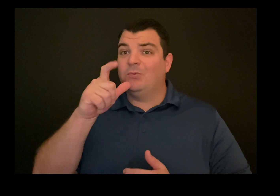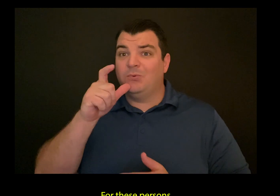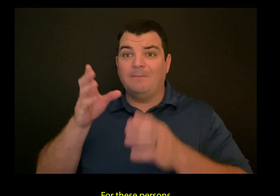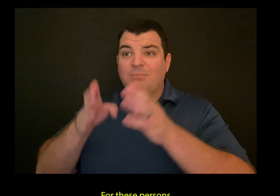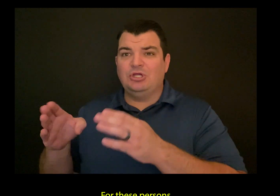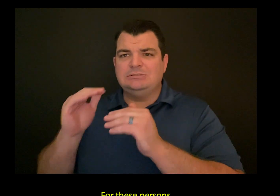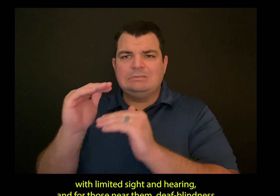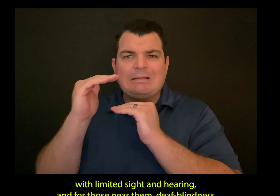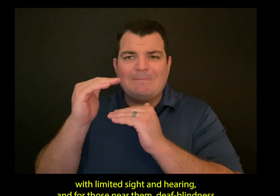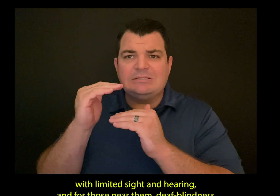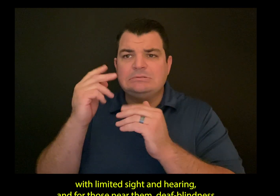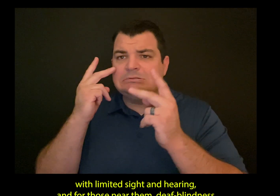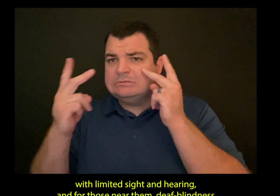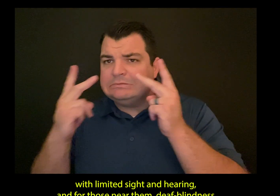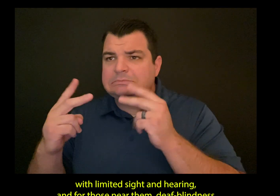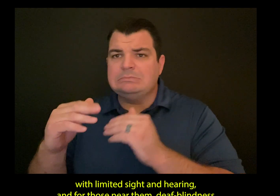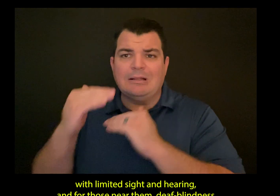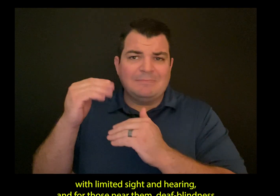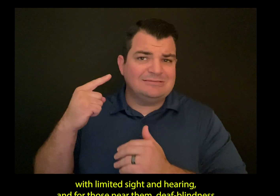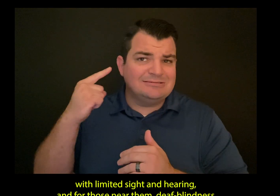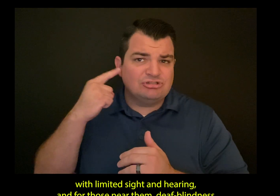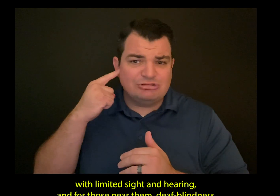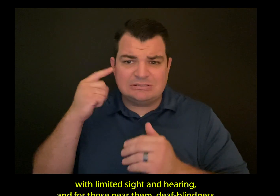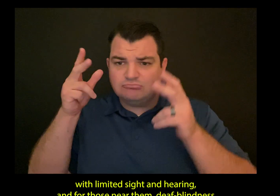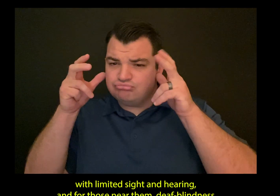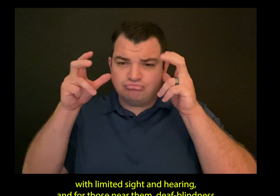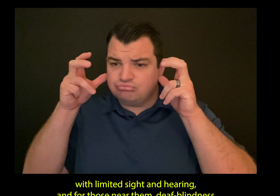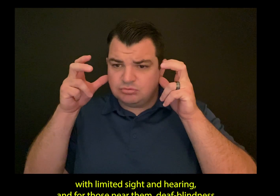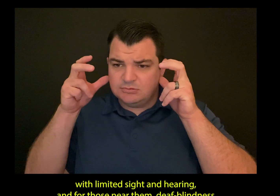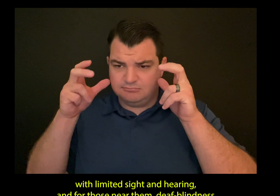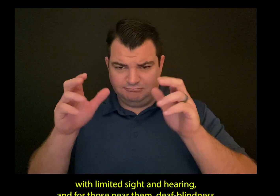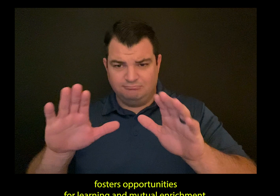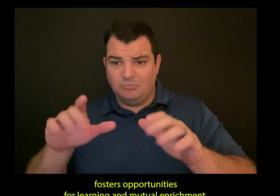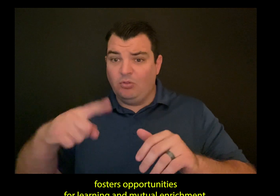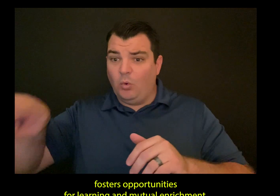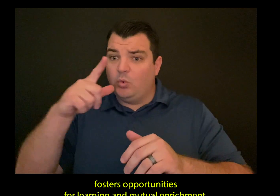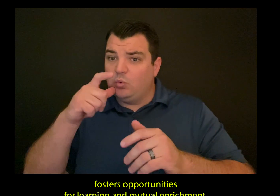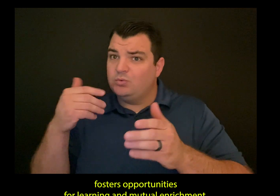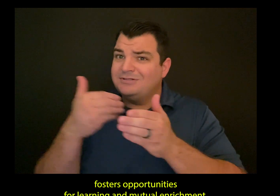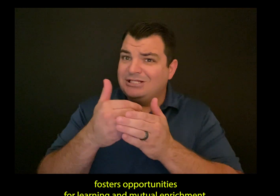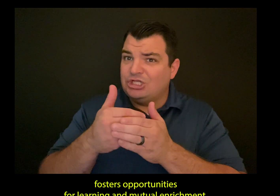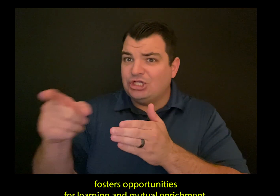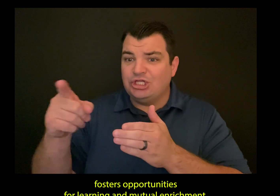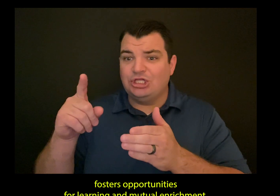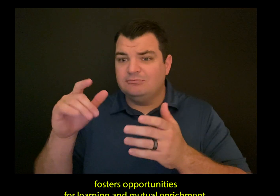For these persons with limited sight and hearing, and for those near them, deaf blindness fosters opportunities for learning and